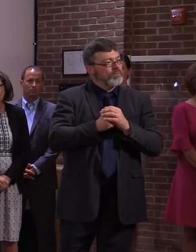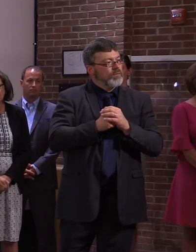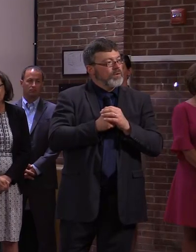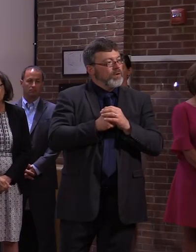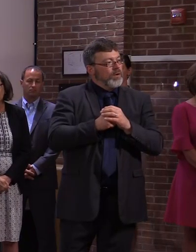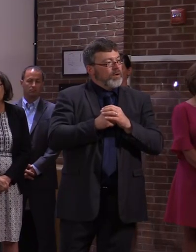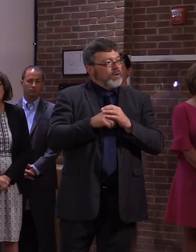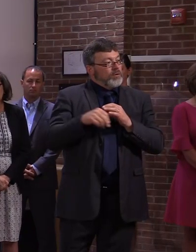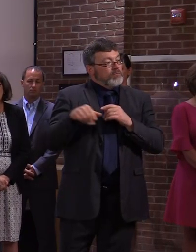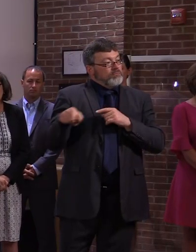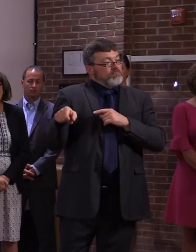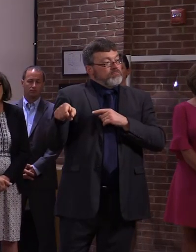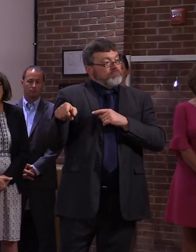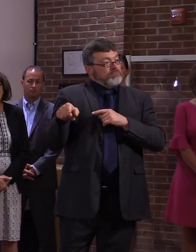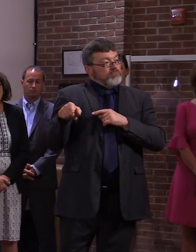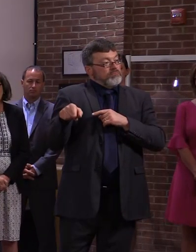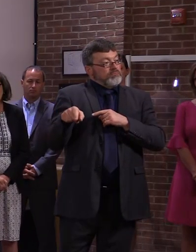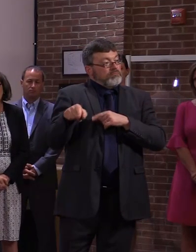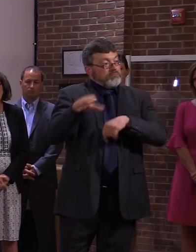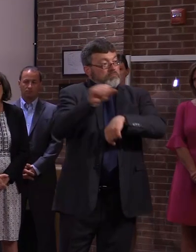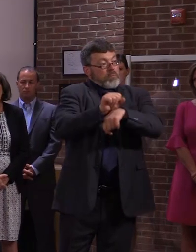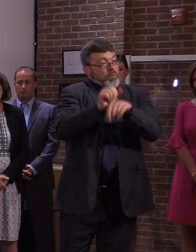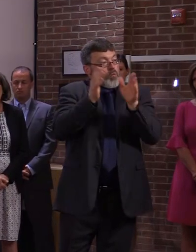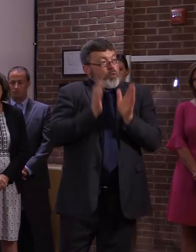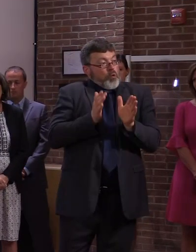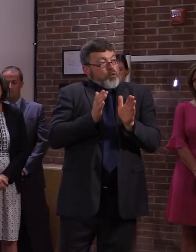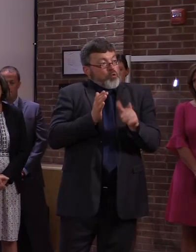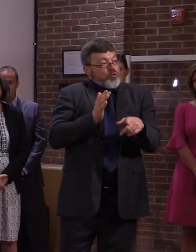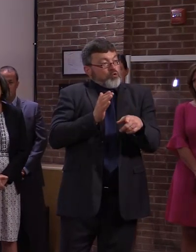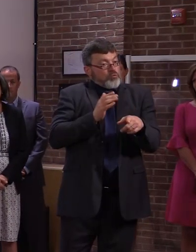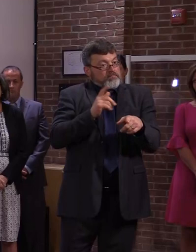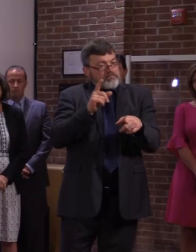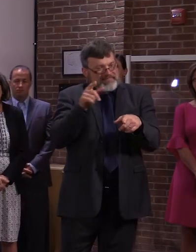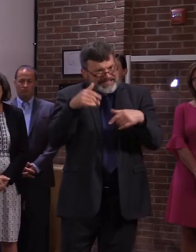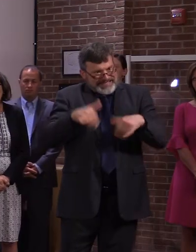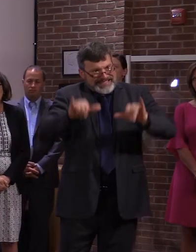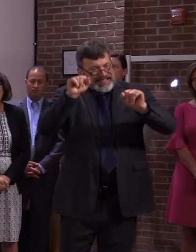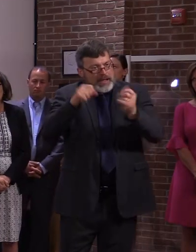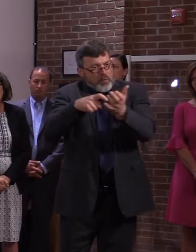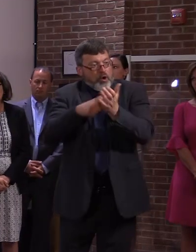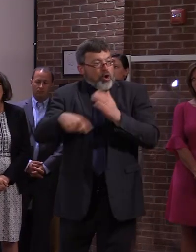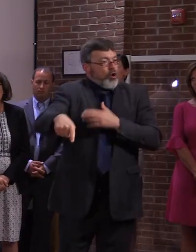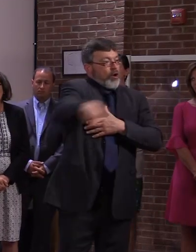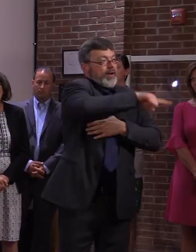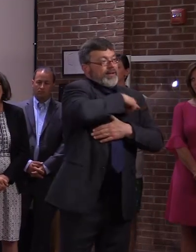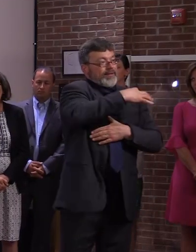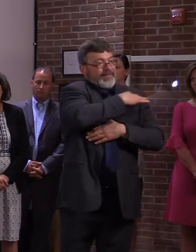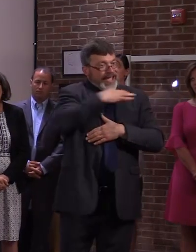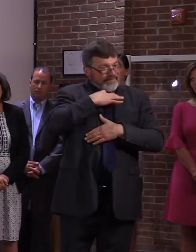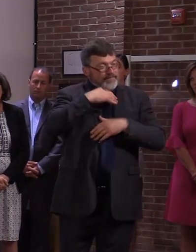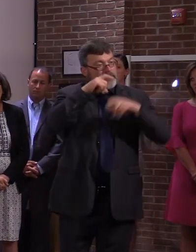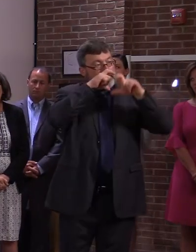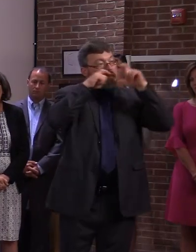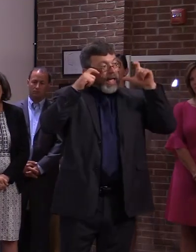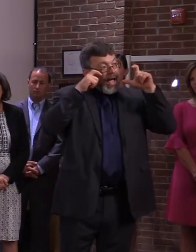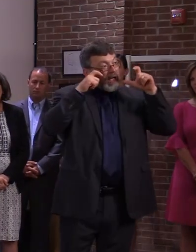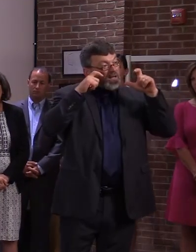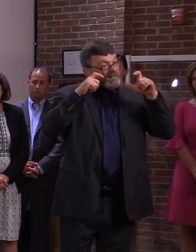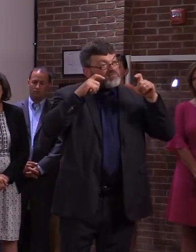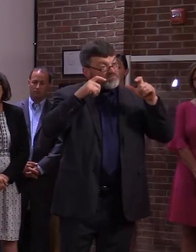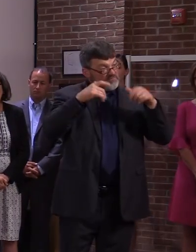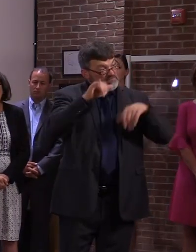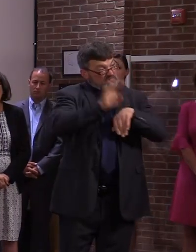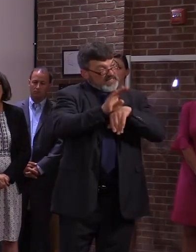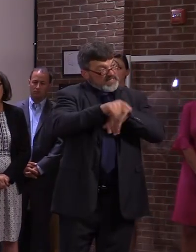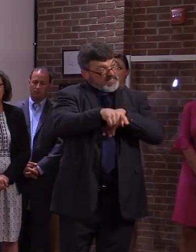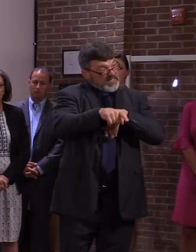an employer can still require its employees to wear a mask. Can they also still require customers